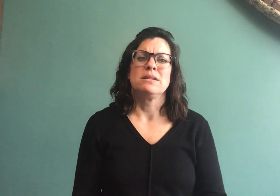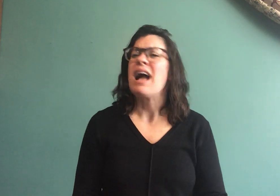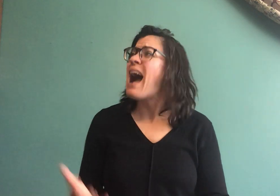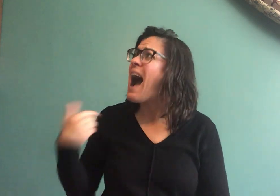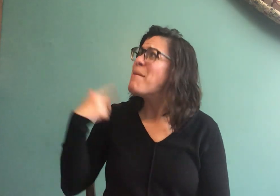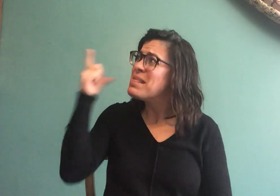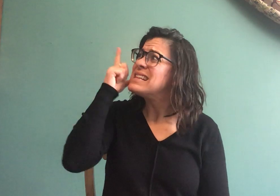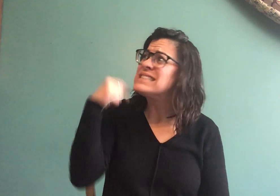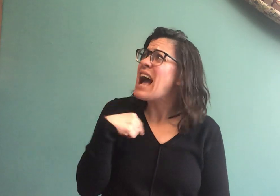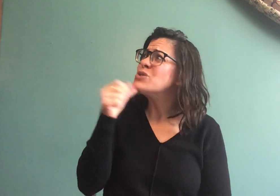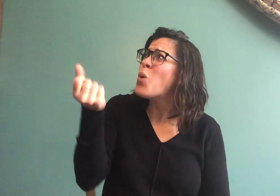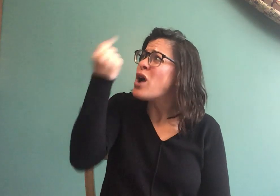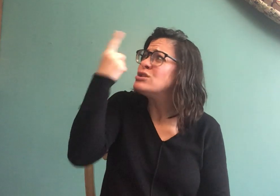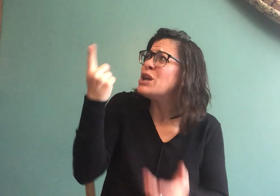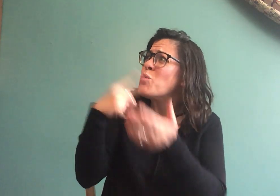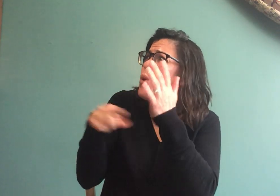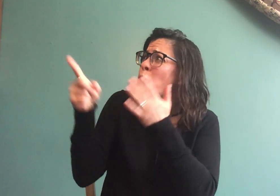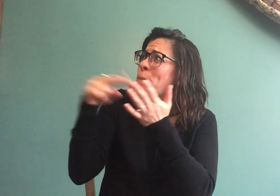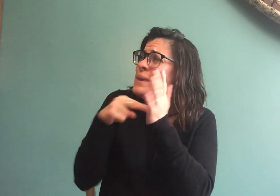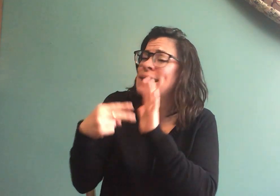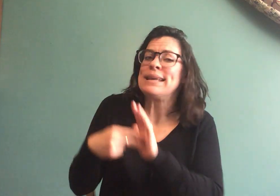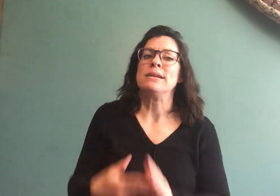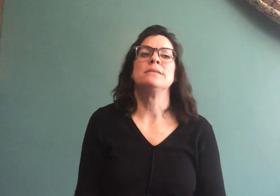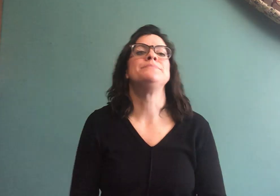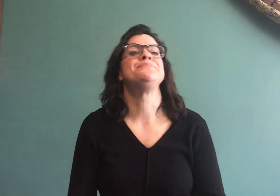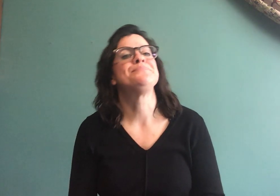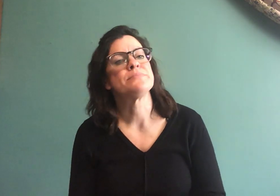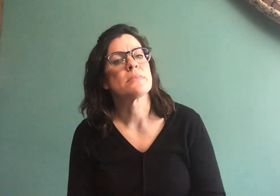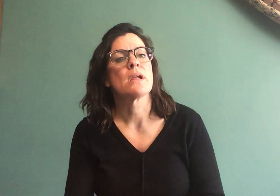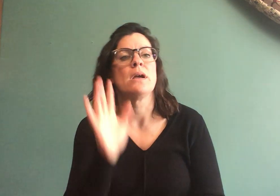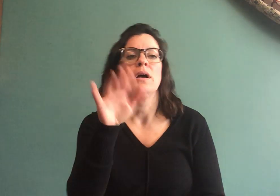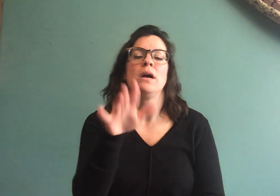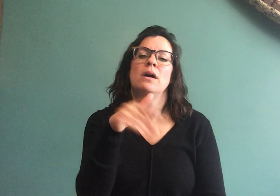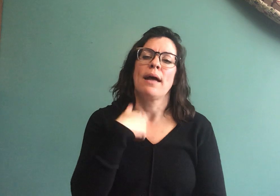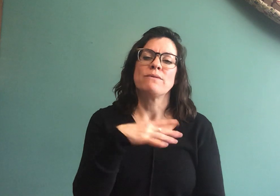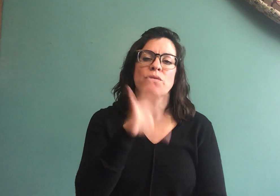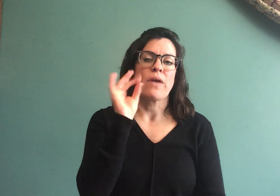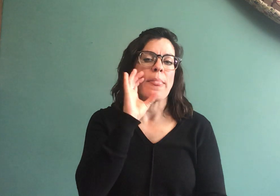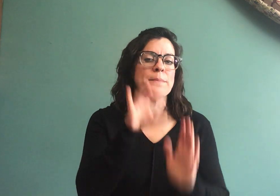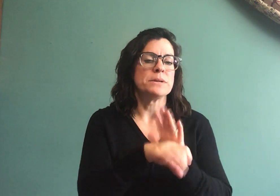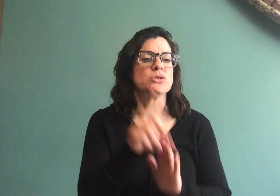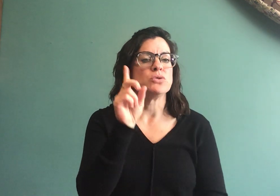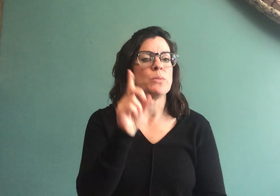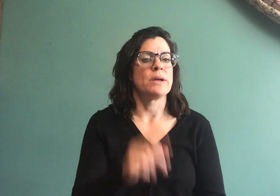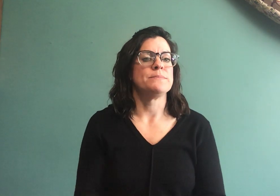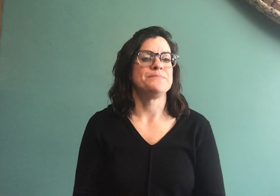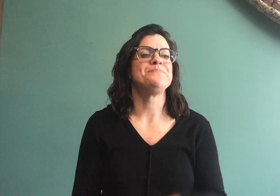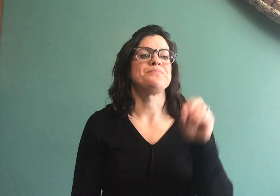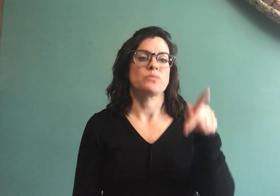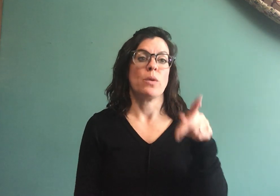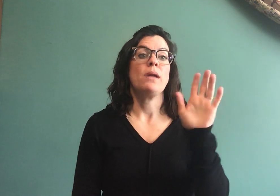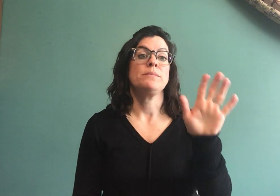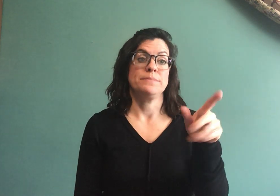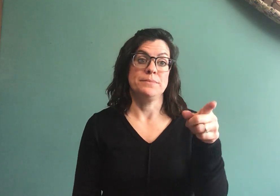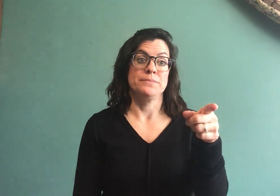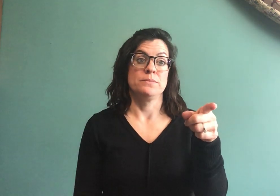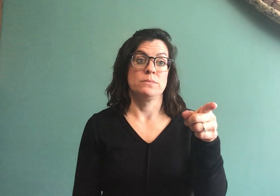one wire through, now I gotta find the goofy thing. Here you go. So if I'm pulling one wire out, I'm pulling the two new wires in.